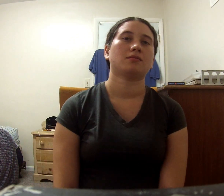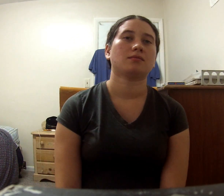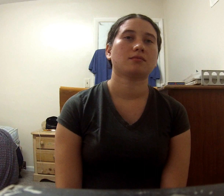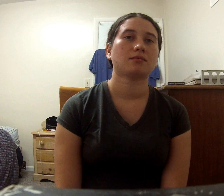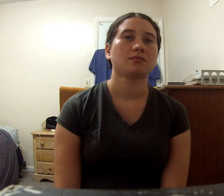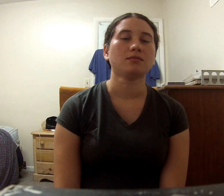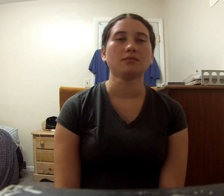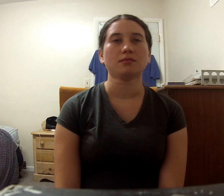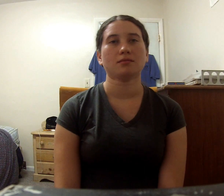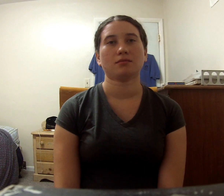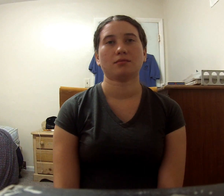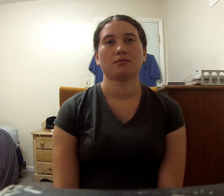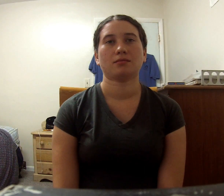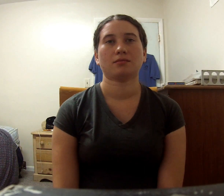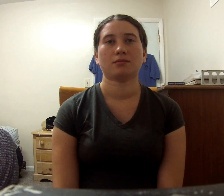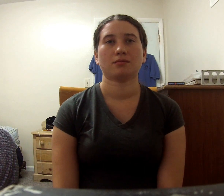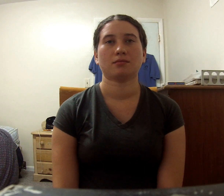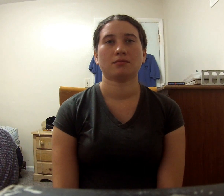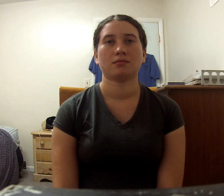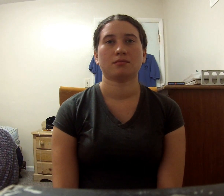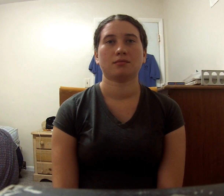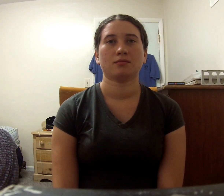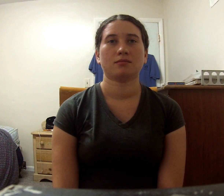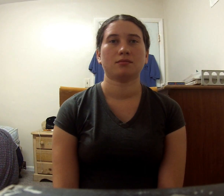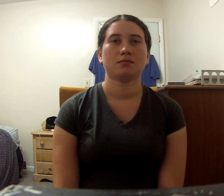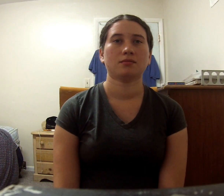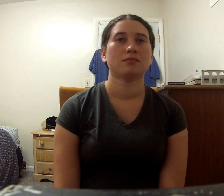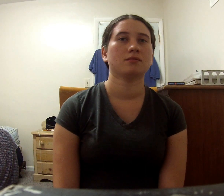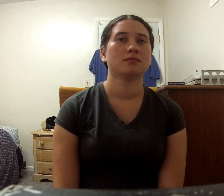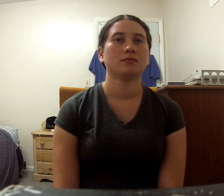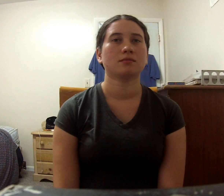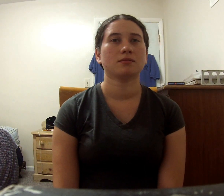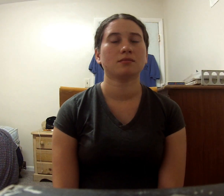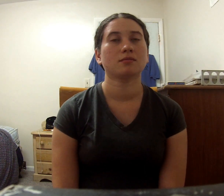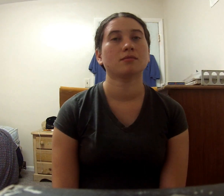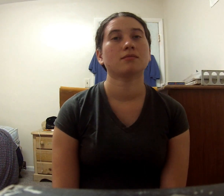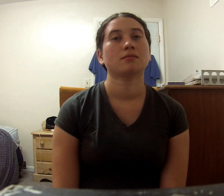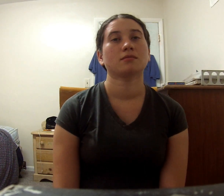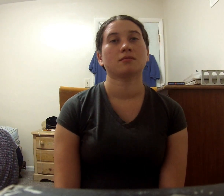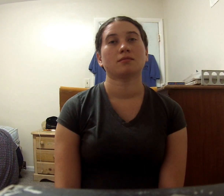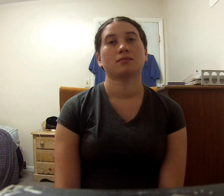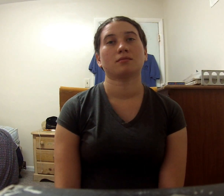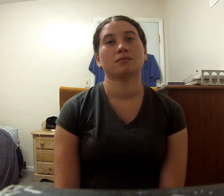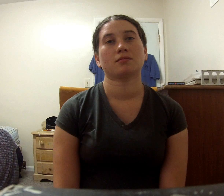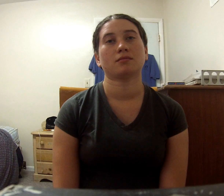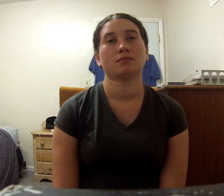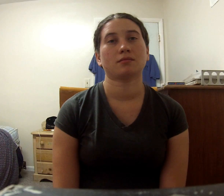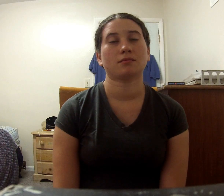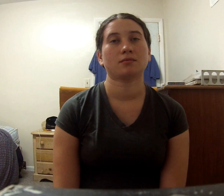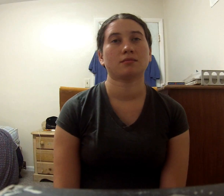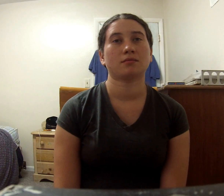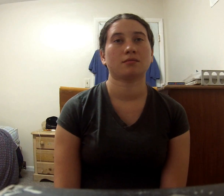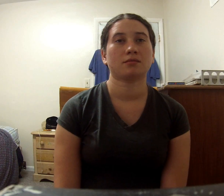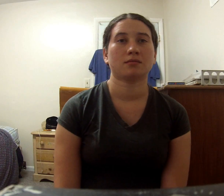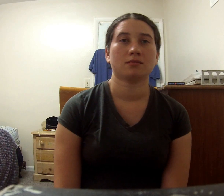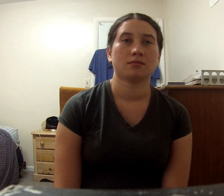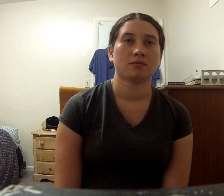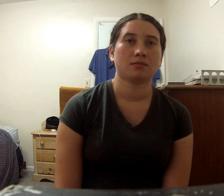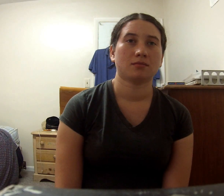When I moved to college that fall, I brought shame along into my dorm room, and I noticed that my body was changing. By the